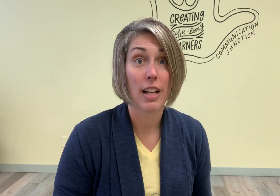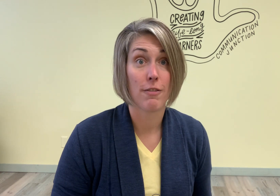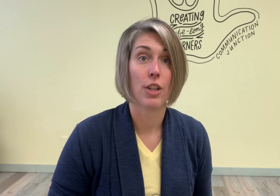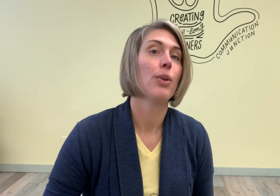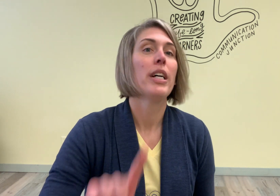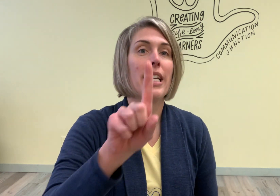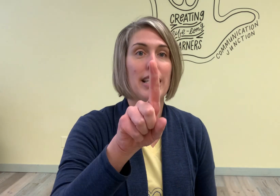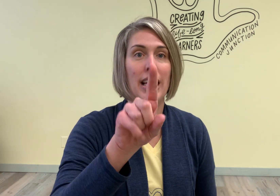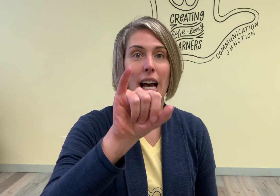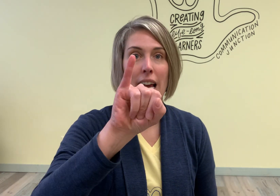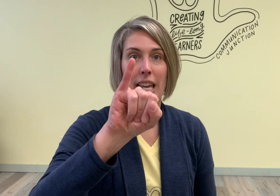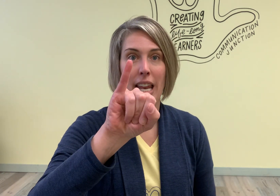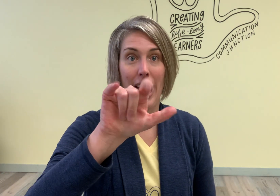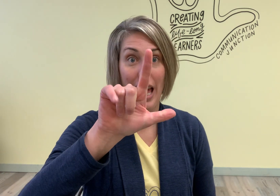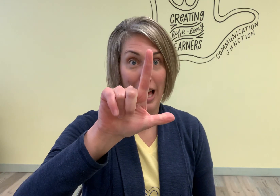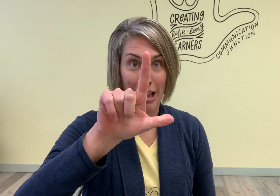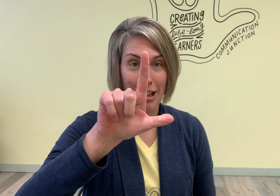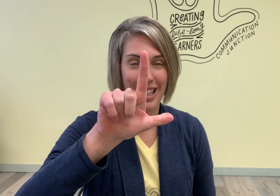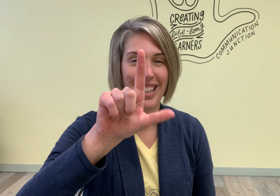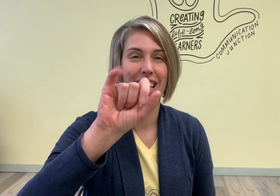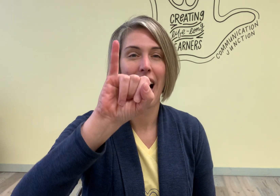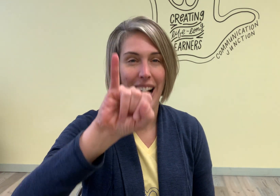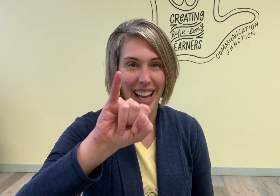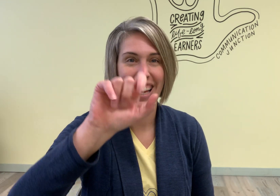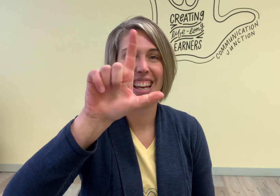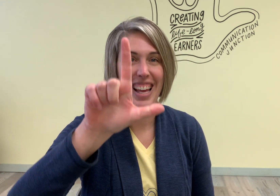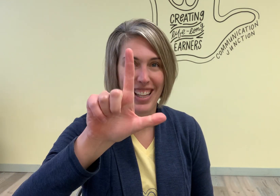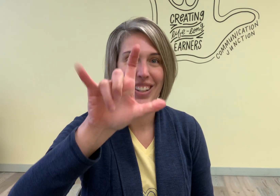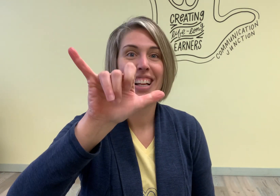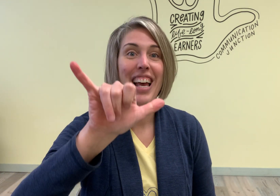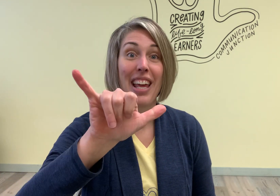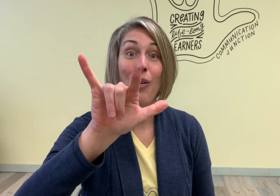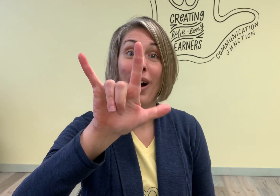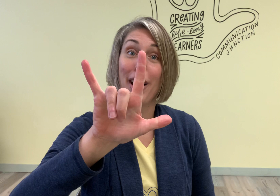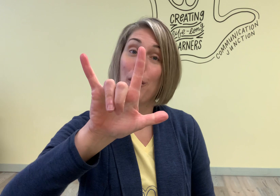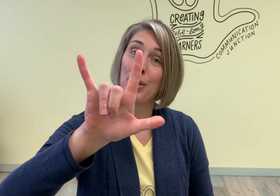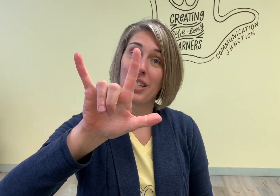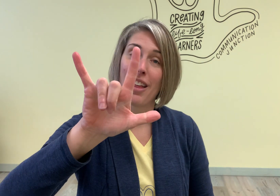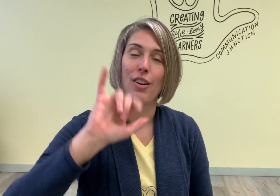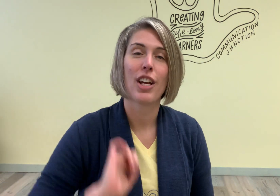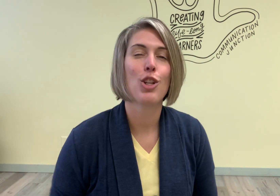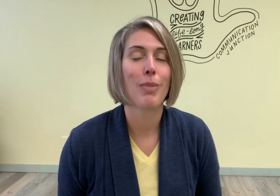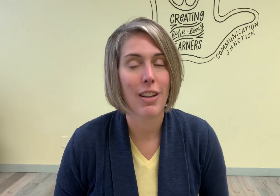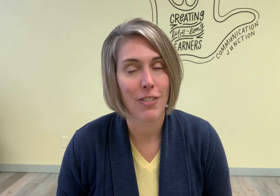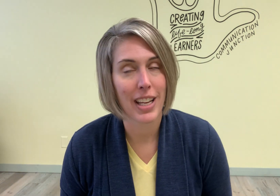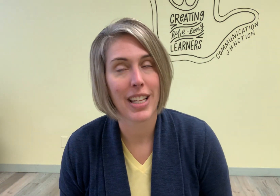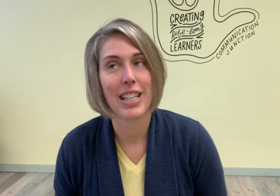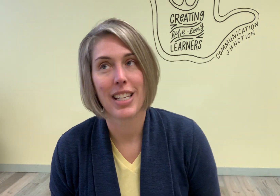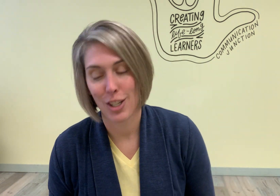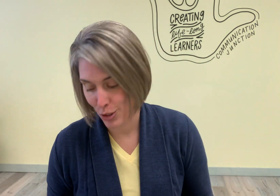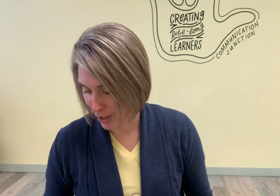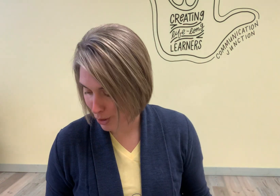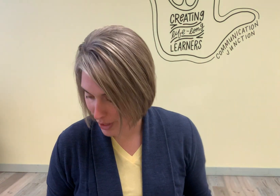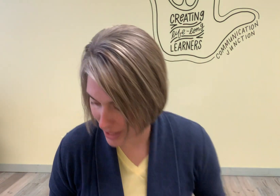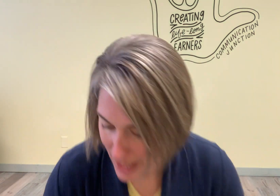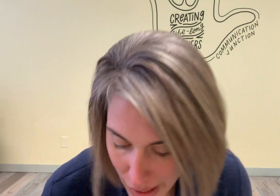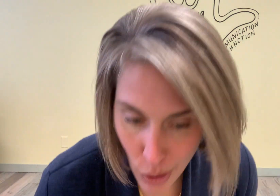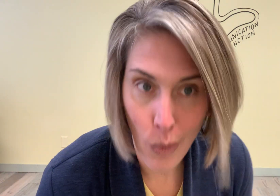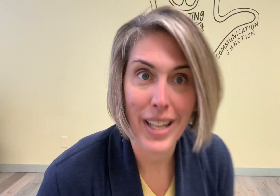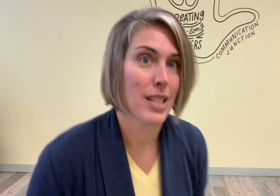love you is an I, an L, and a Y all put together. And you might find that it takes your little ones quite some